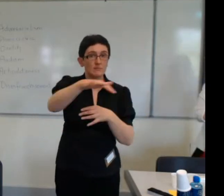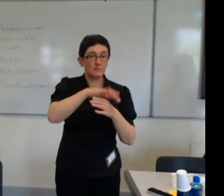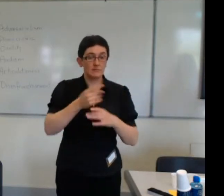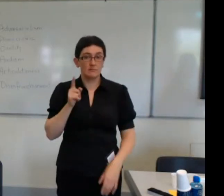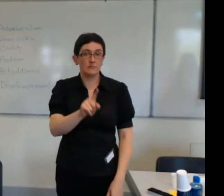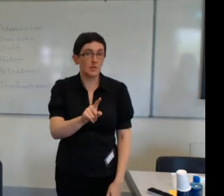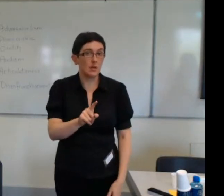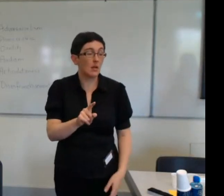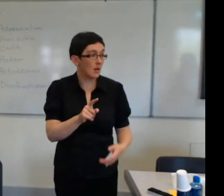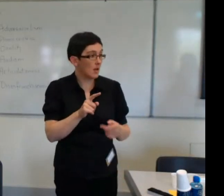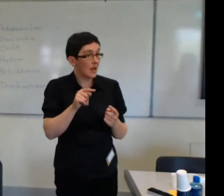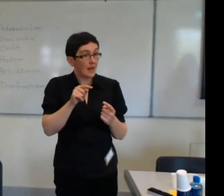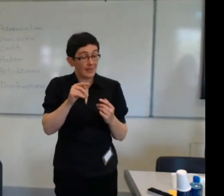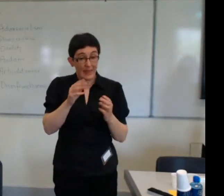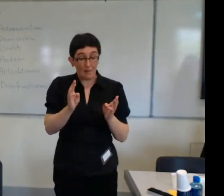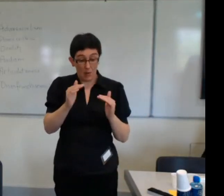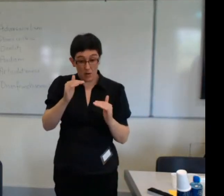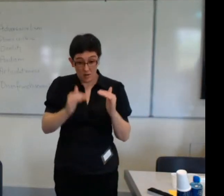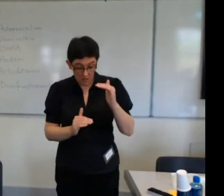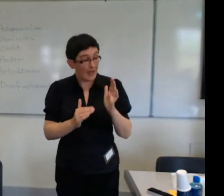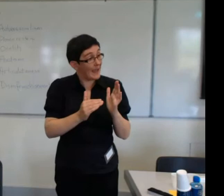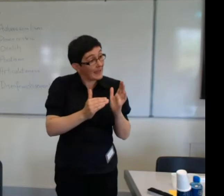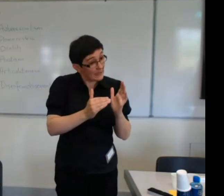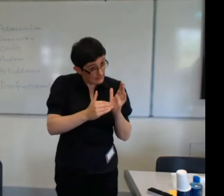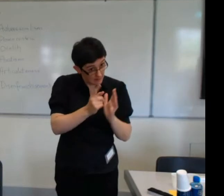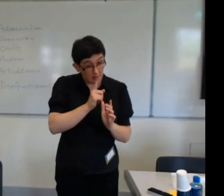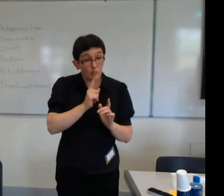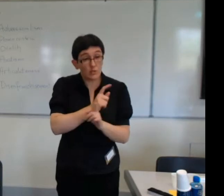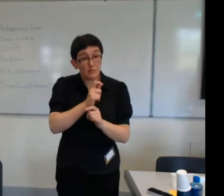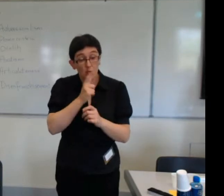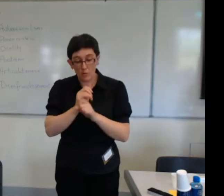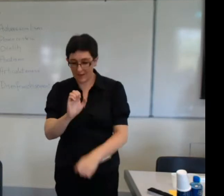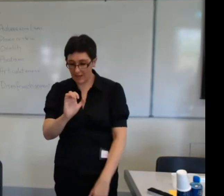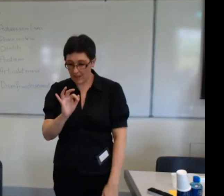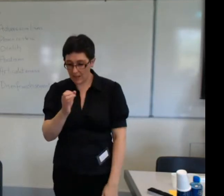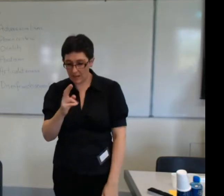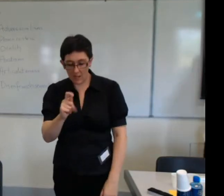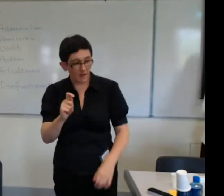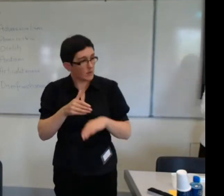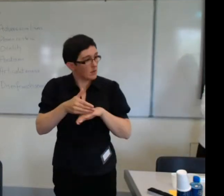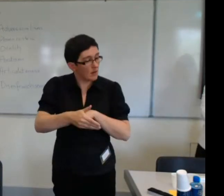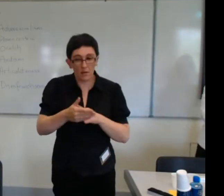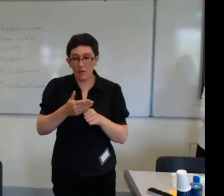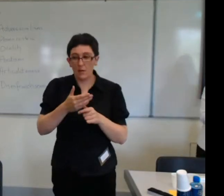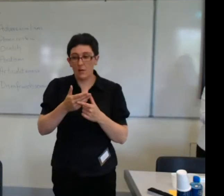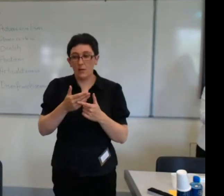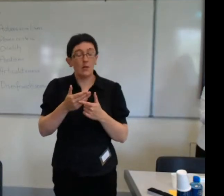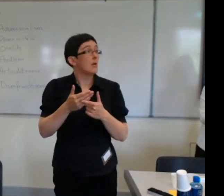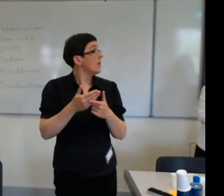just about that power differential, though, because it's also about effort. I've been involved in a lot of studies over the past few